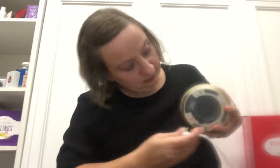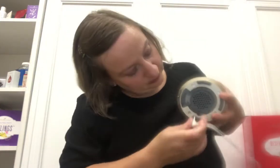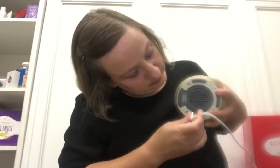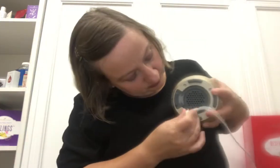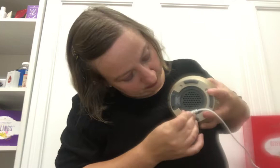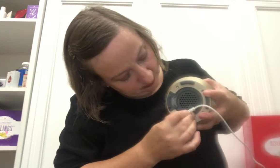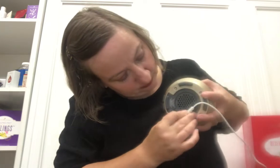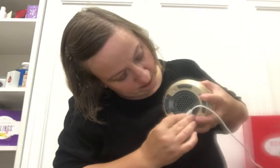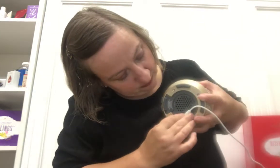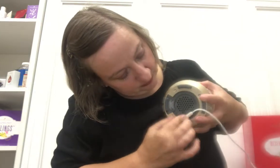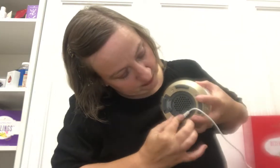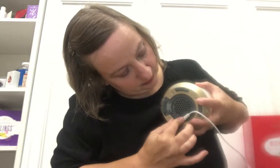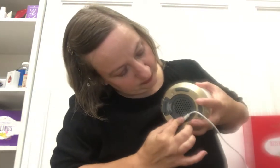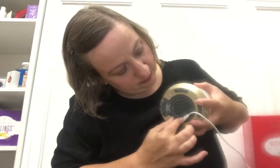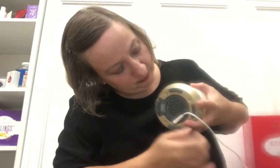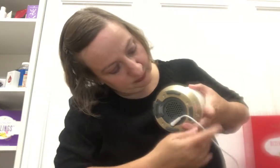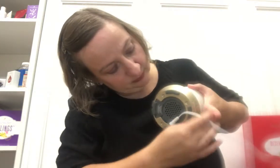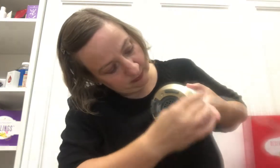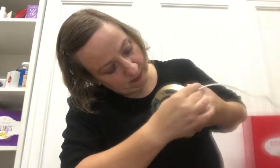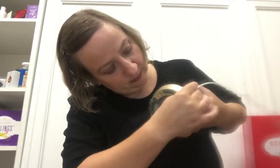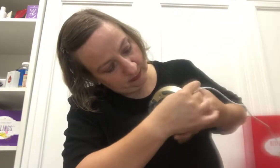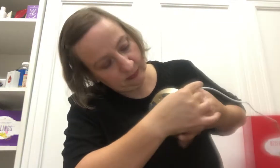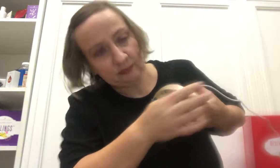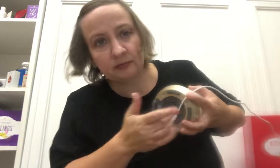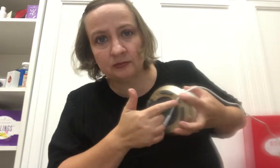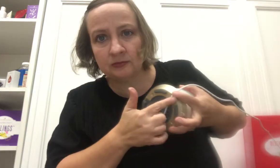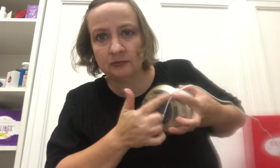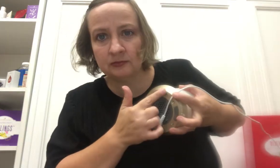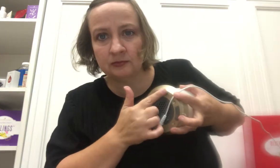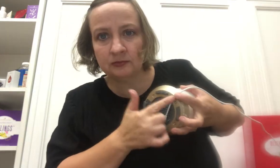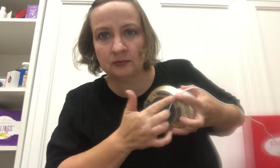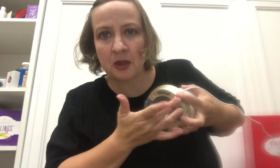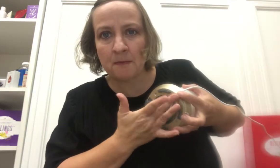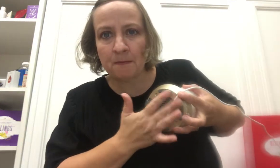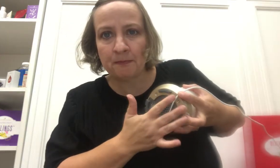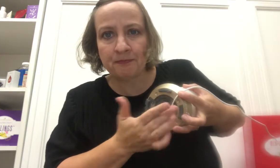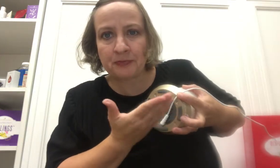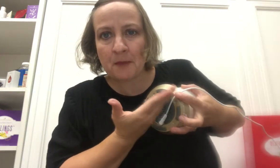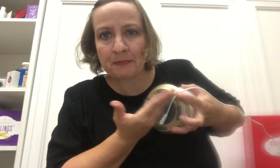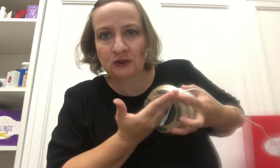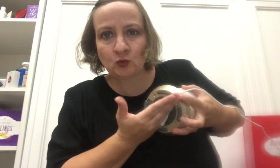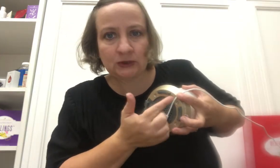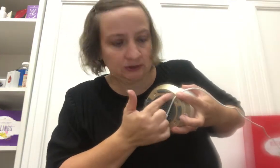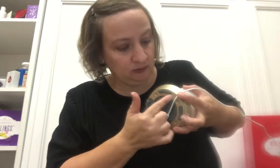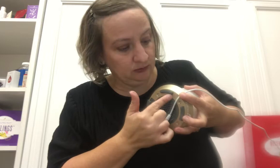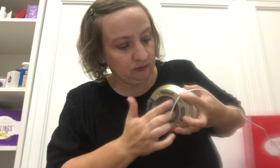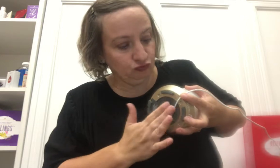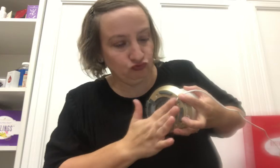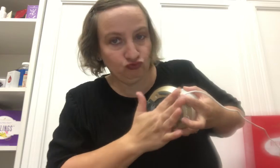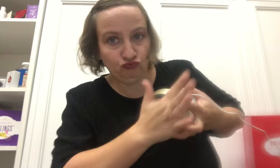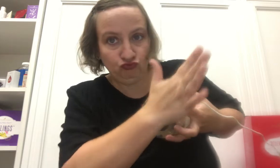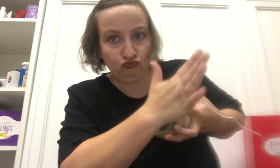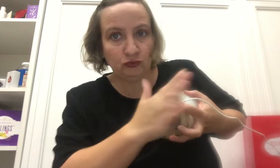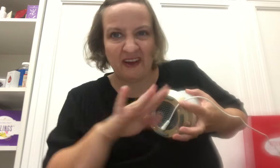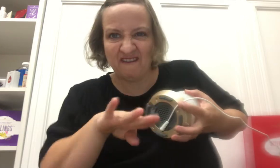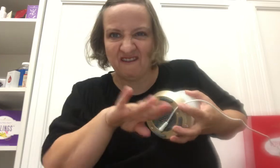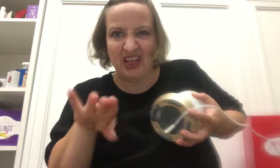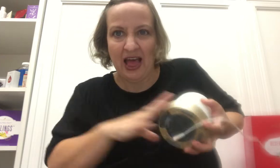You're going to take your adapter and you're going to plug it into the hole on the bottom. Make sure the wire goes between the feet on the